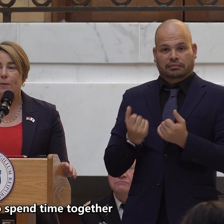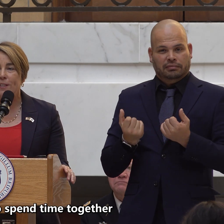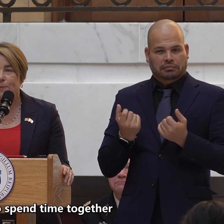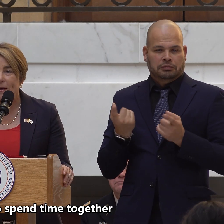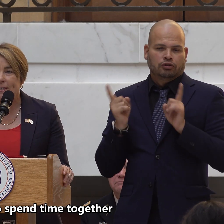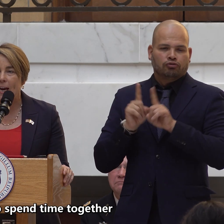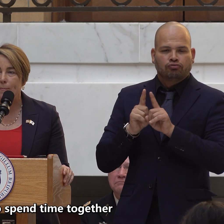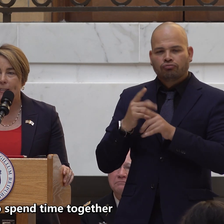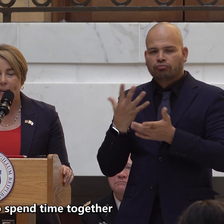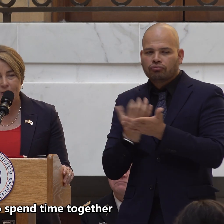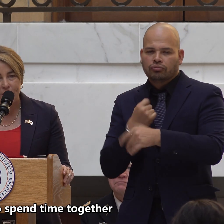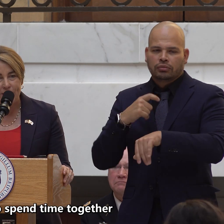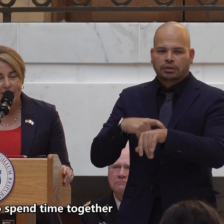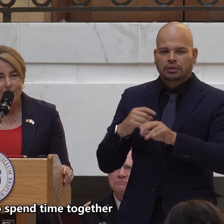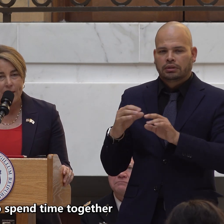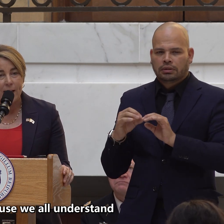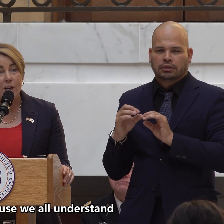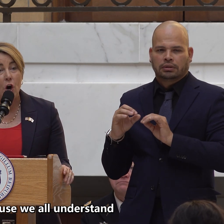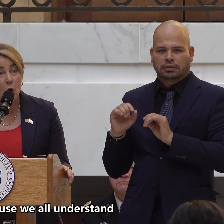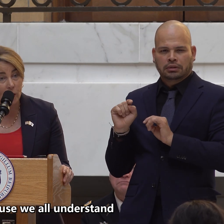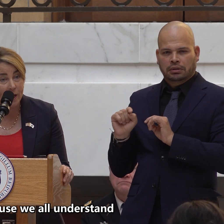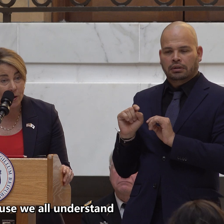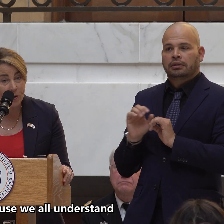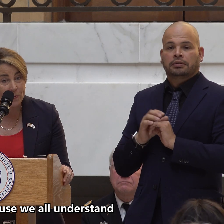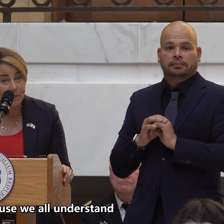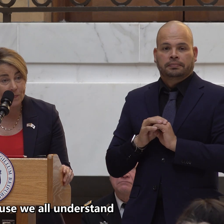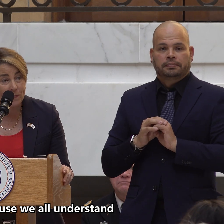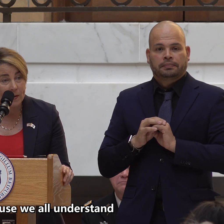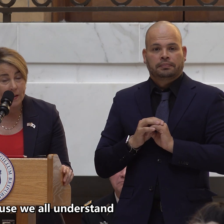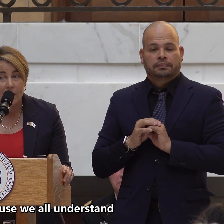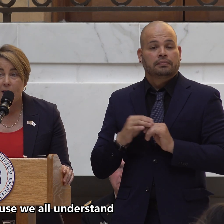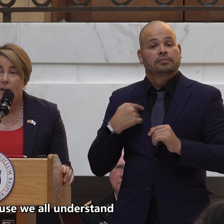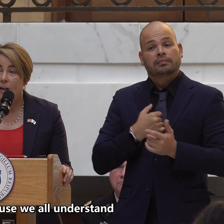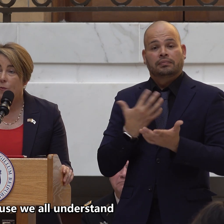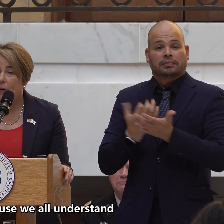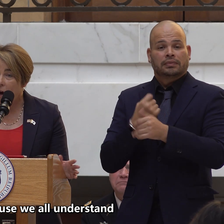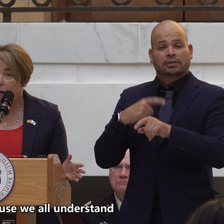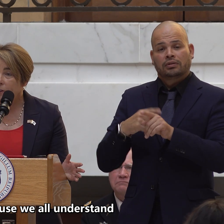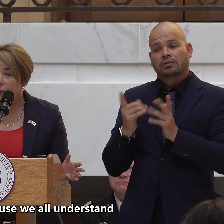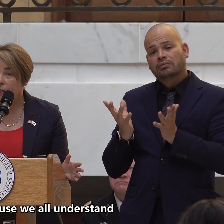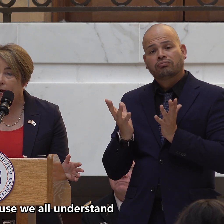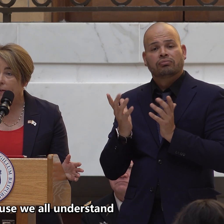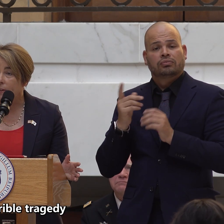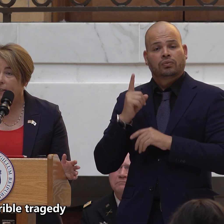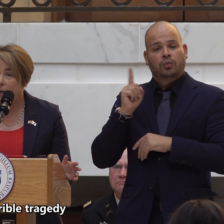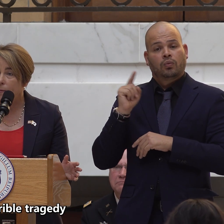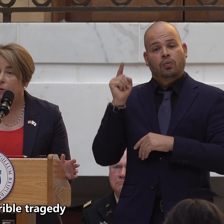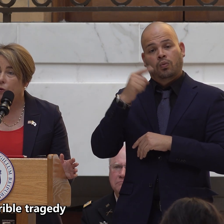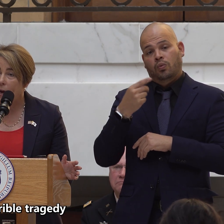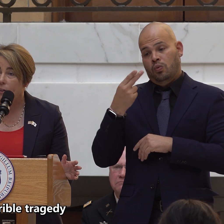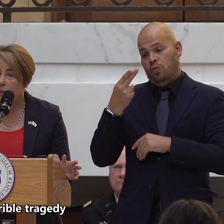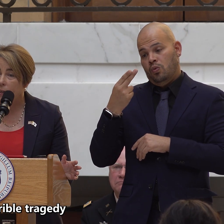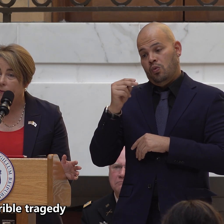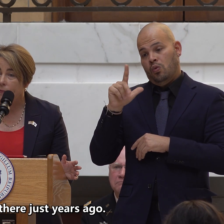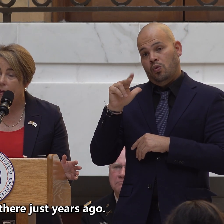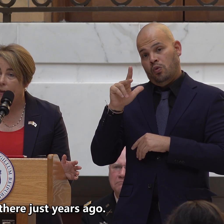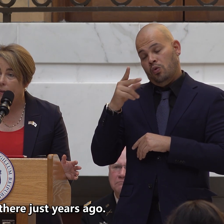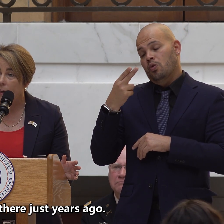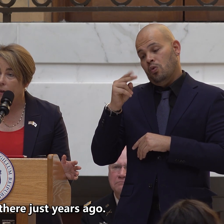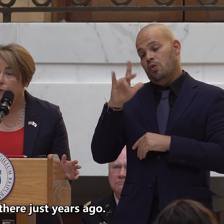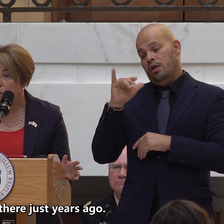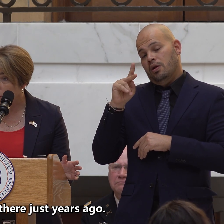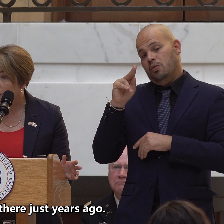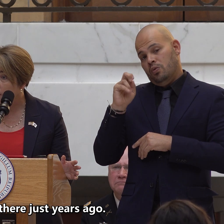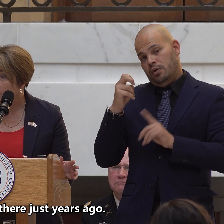We were able to spend time together in Holyoke. We all understand the terrible tragedy